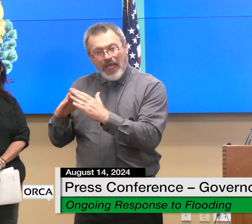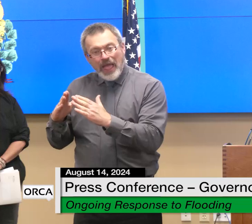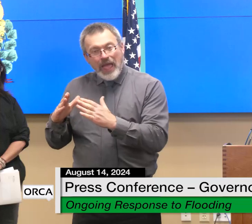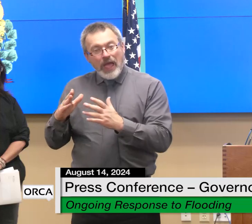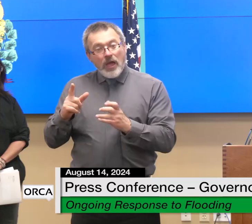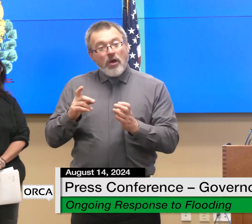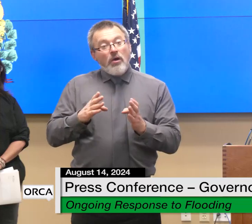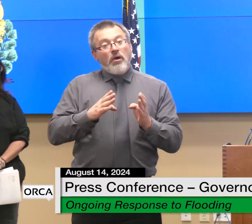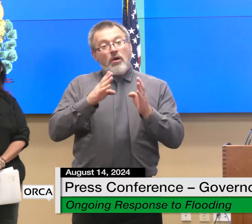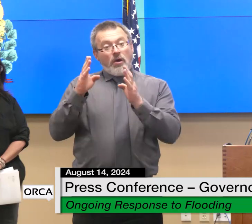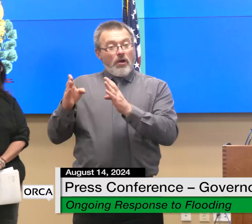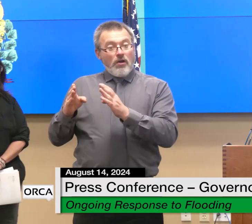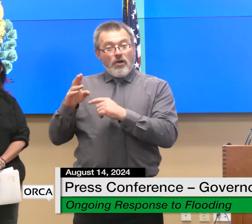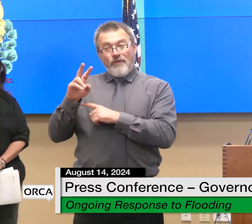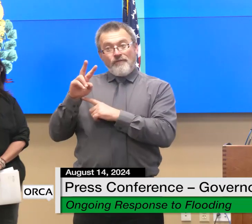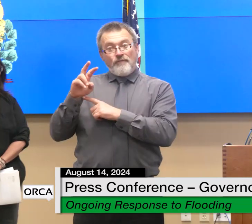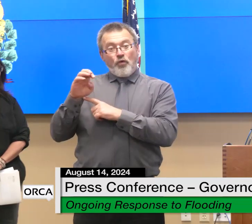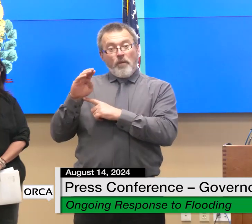volunteer.gov/volunteer.